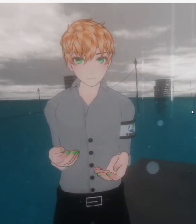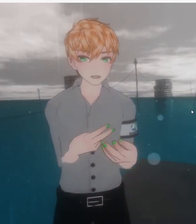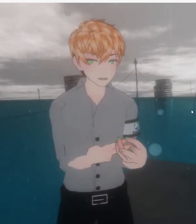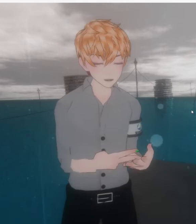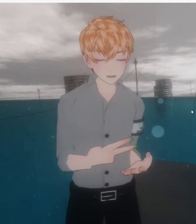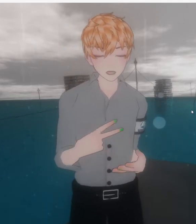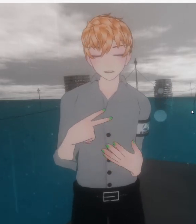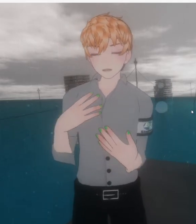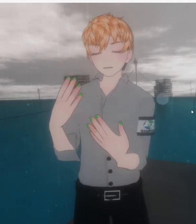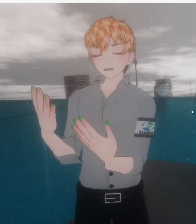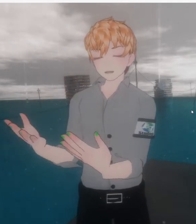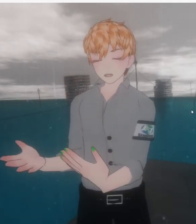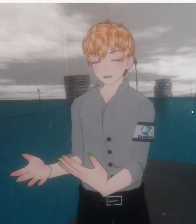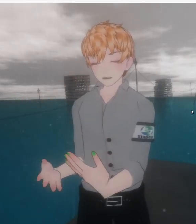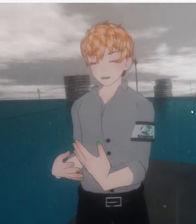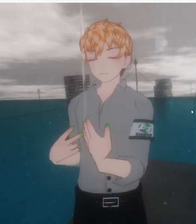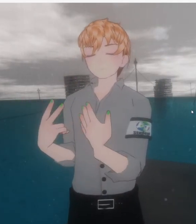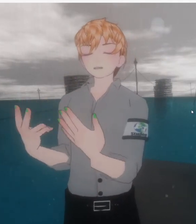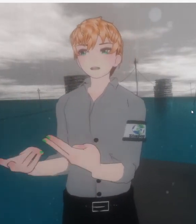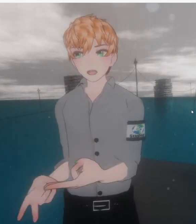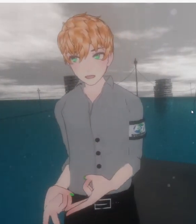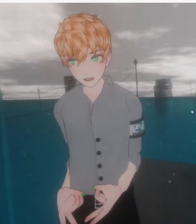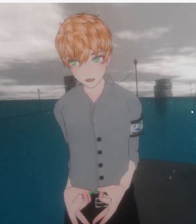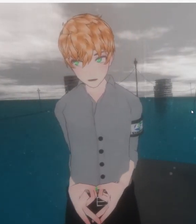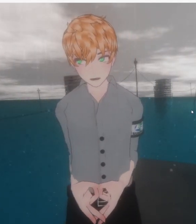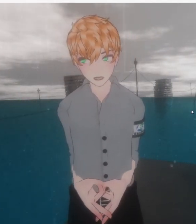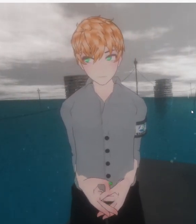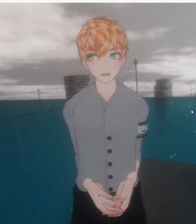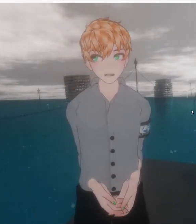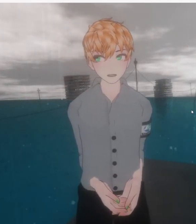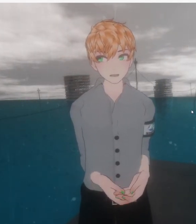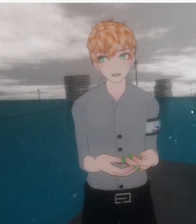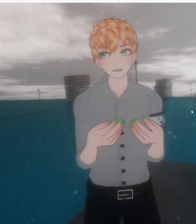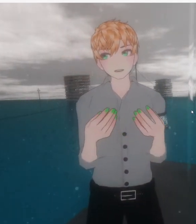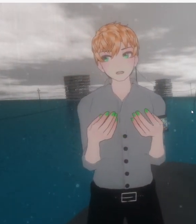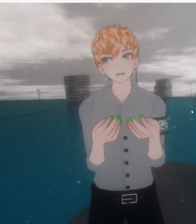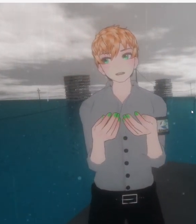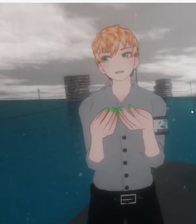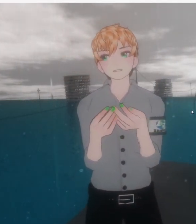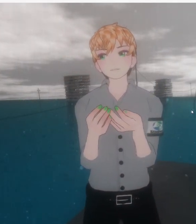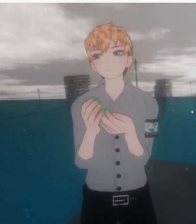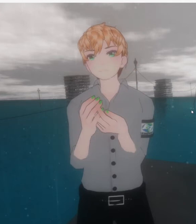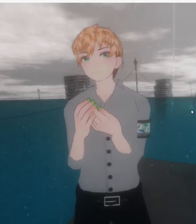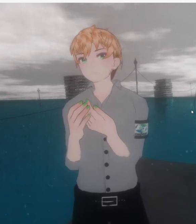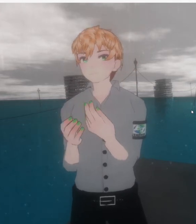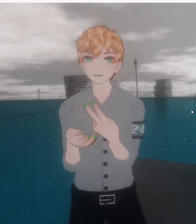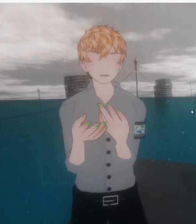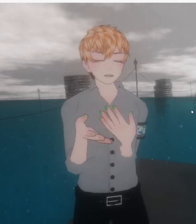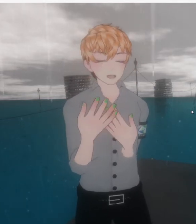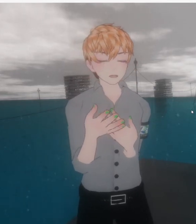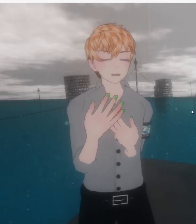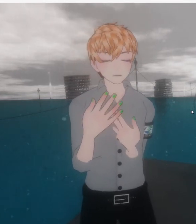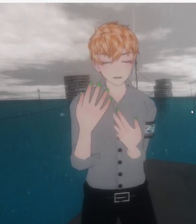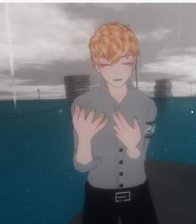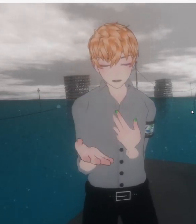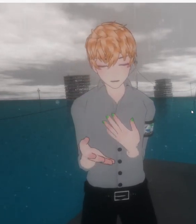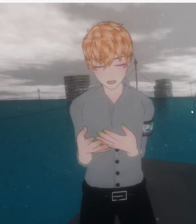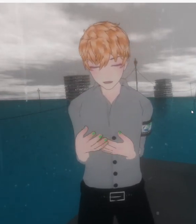censor myself from like even trying to bring up meaningful connections. And there's from trying to bring up meaningful topics, I